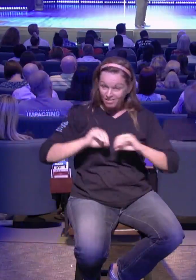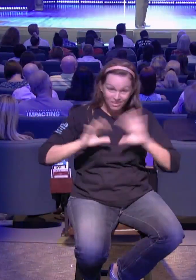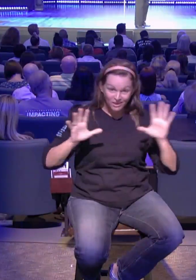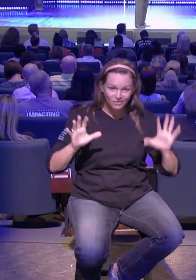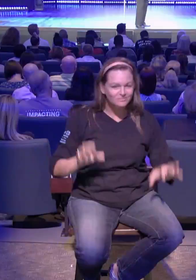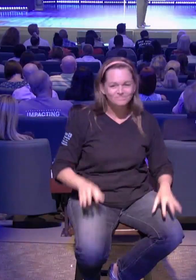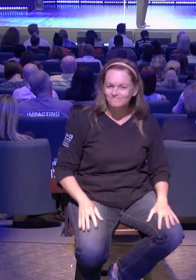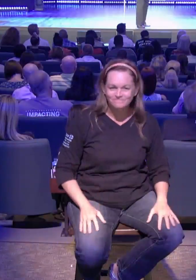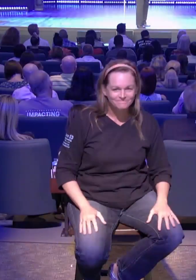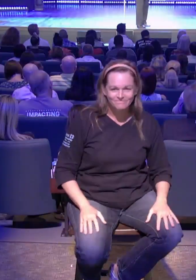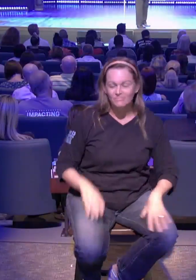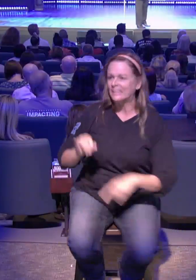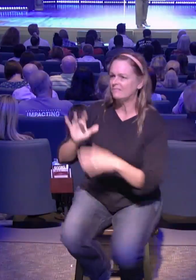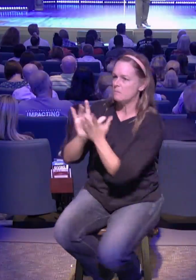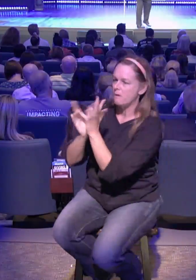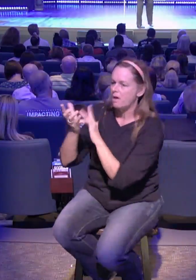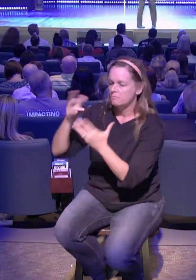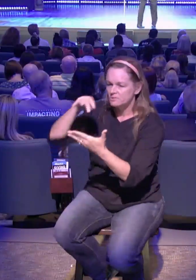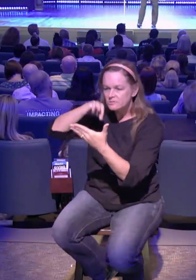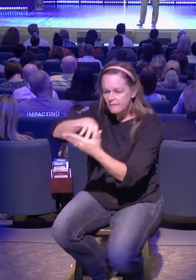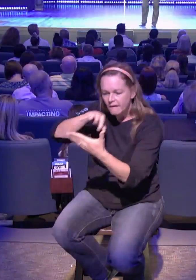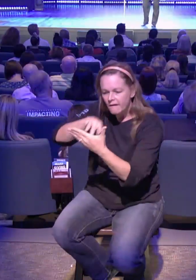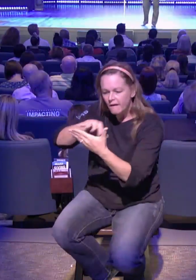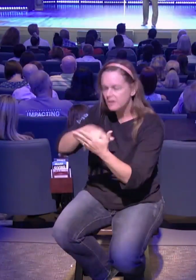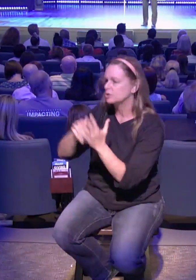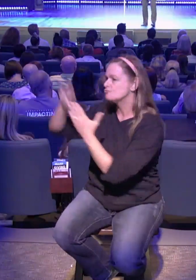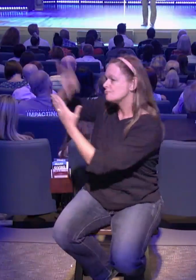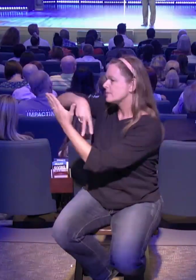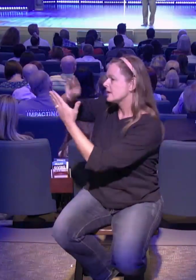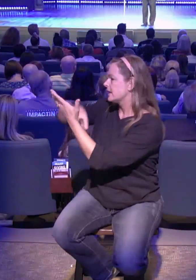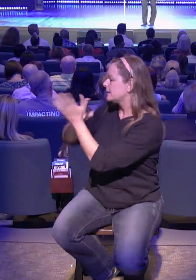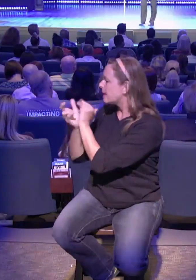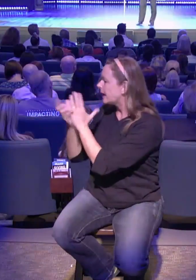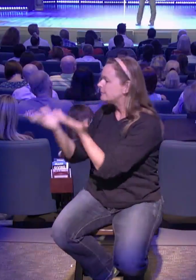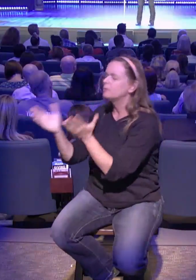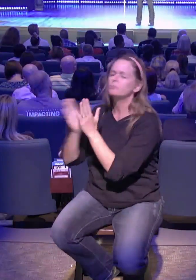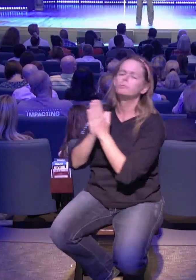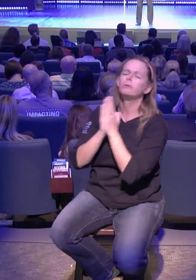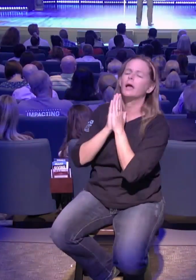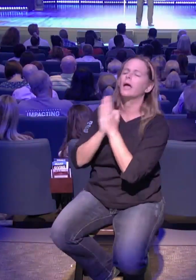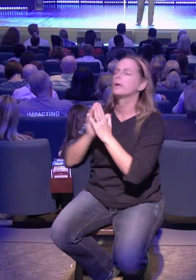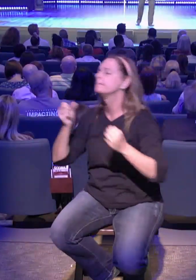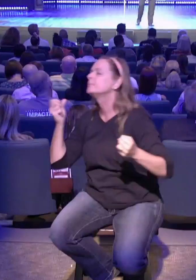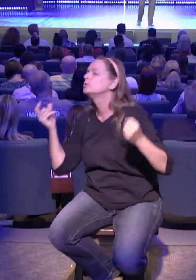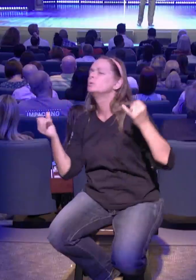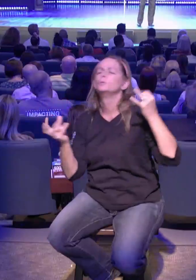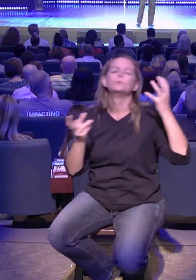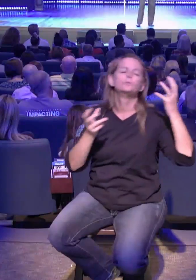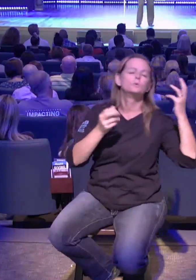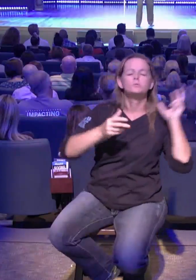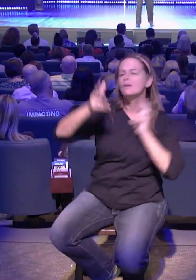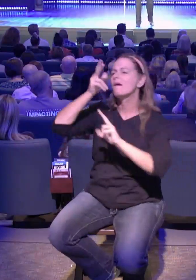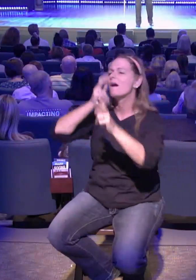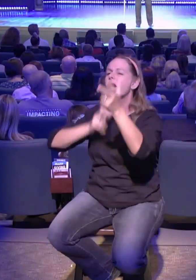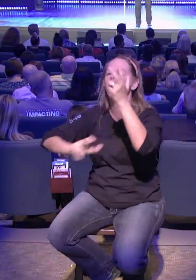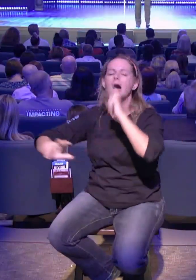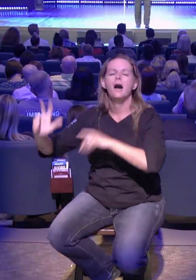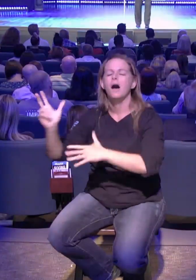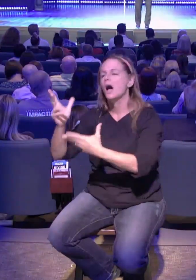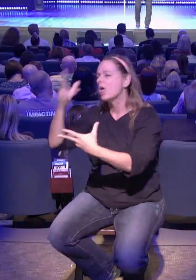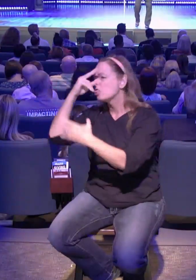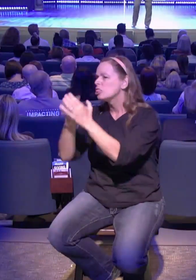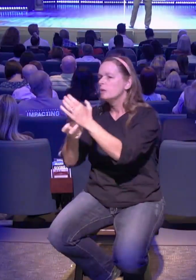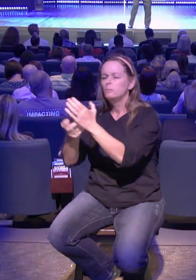Compassion naturally flows out of us towards others, because that is the very heart and character and nature of